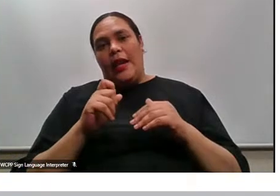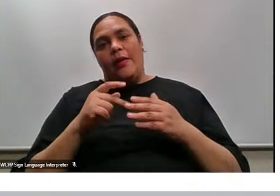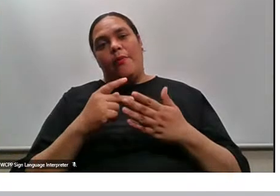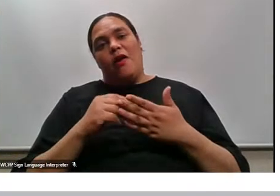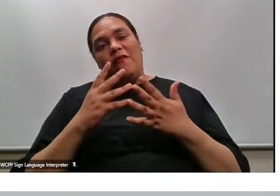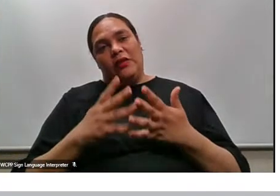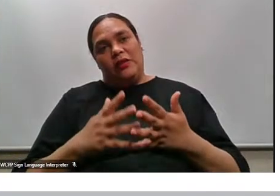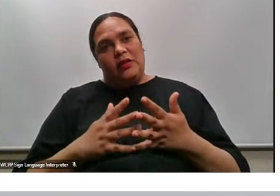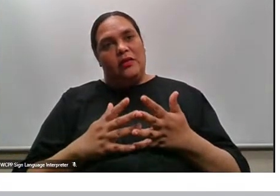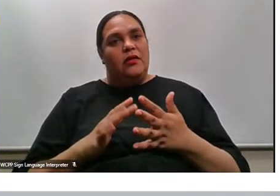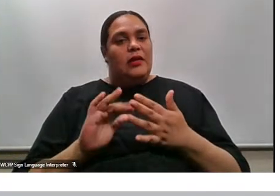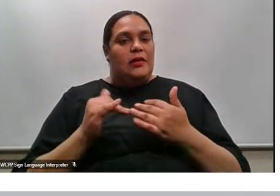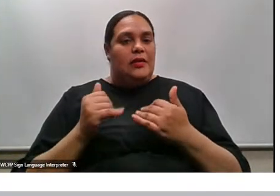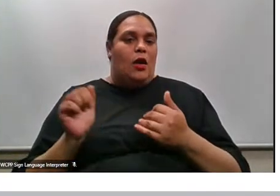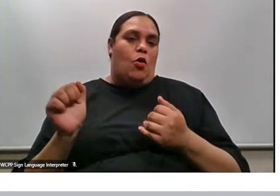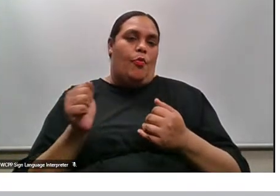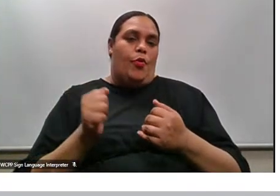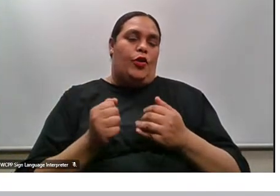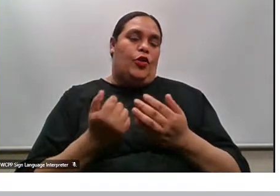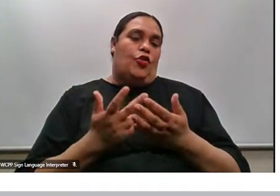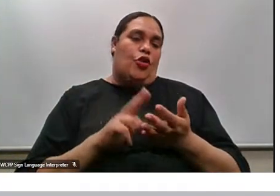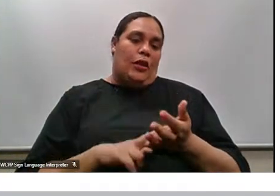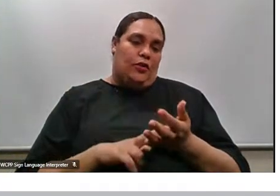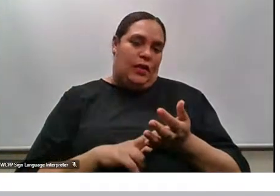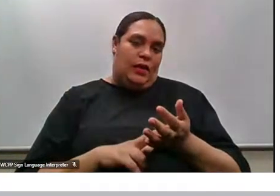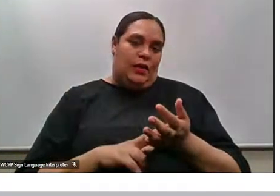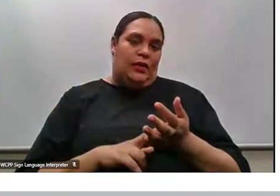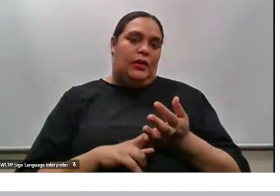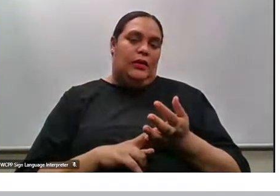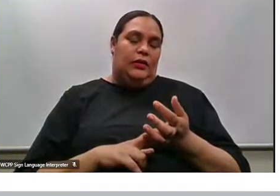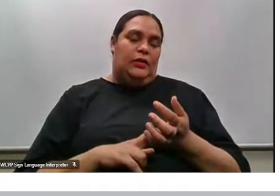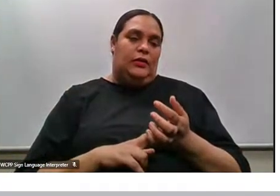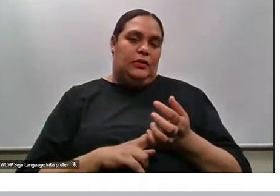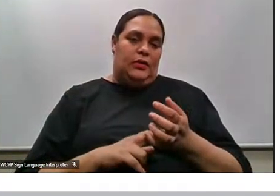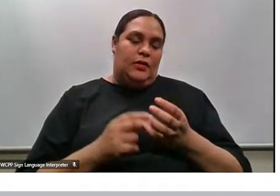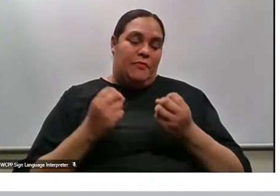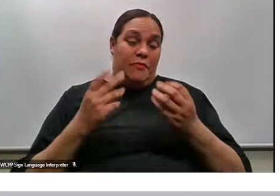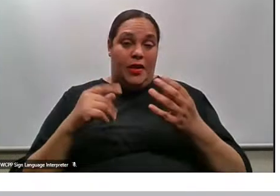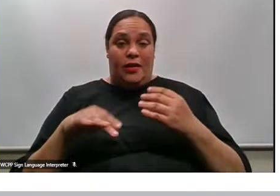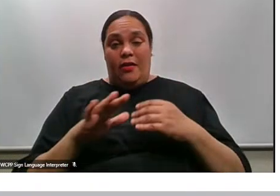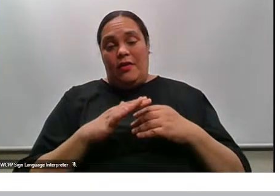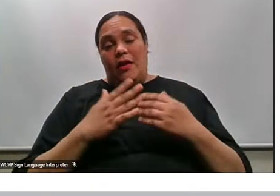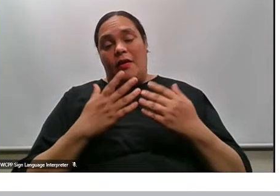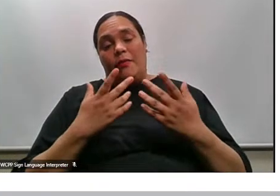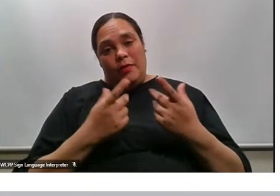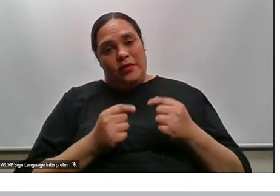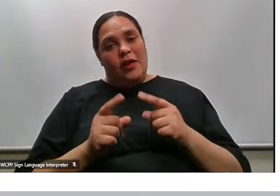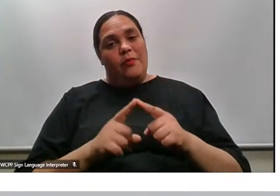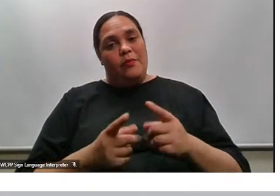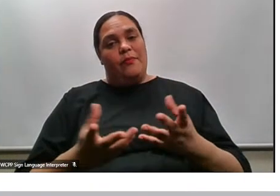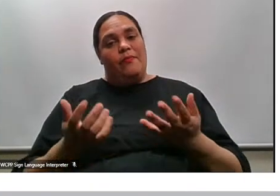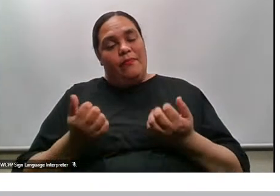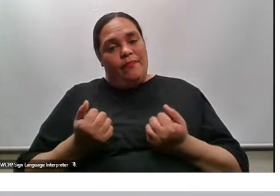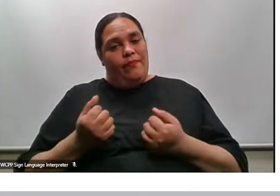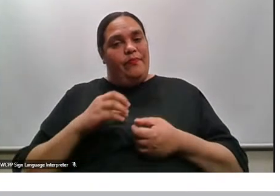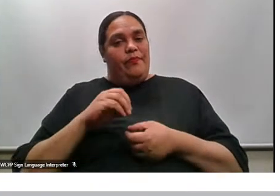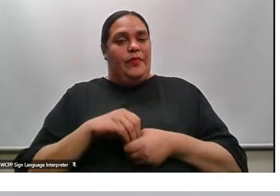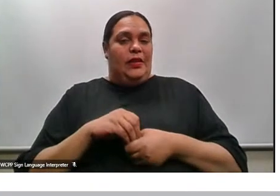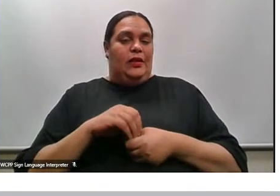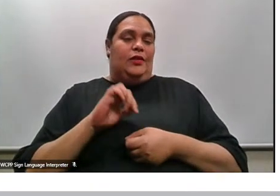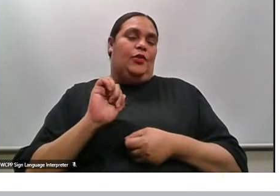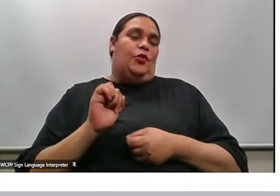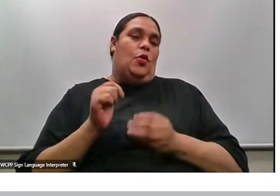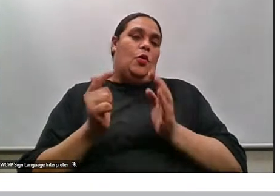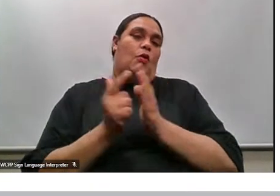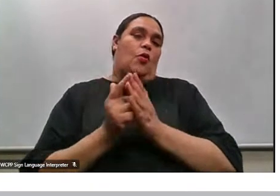are appointed on contract, and many of them do also get absorbed into the